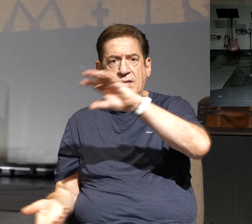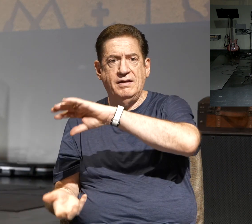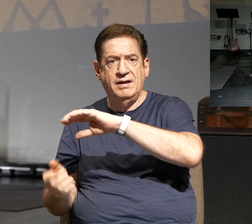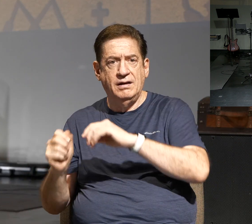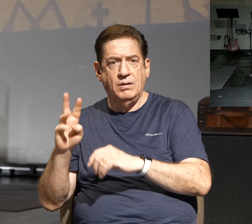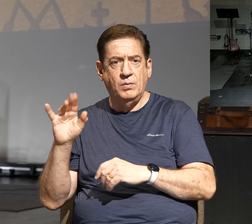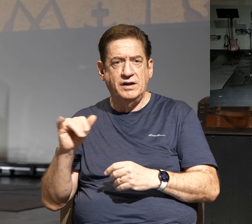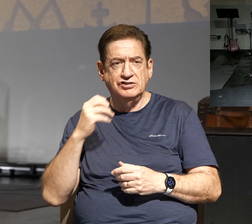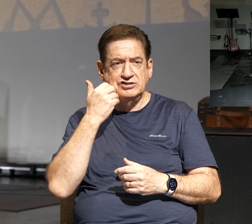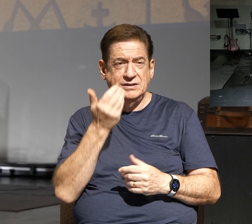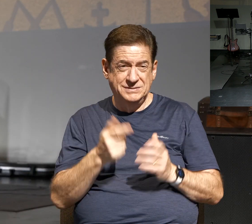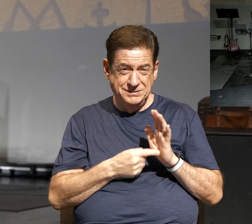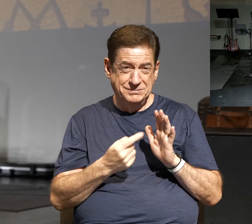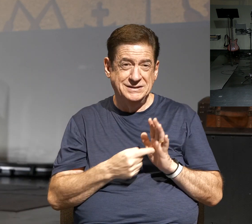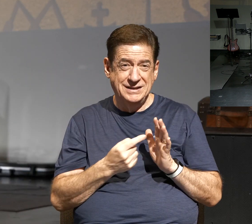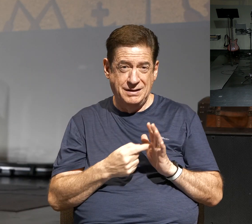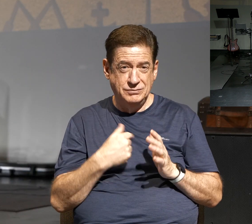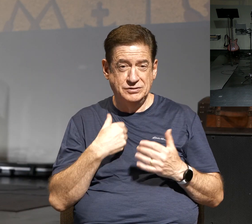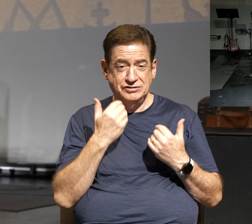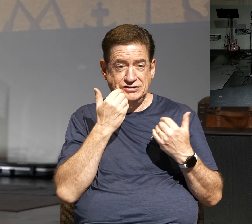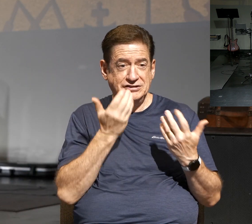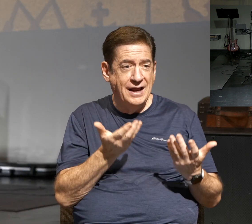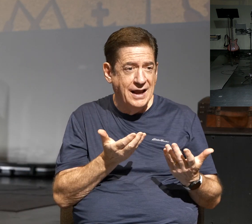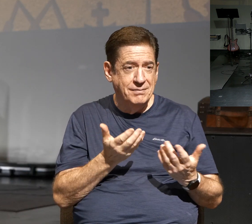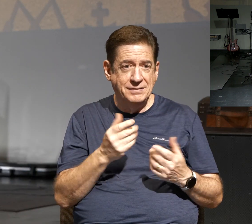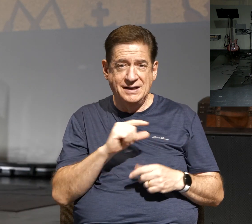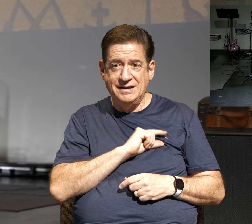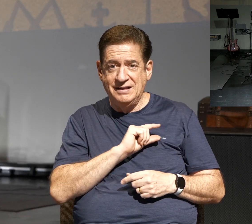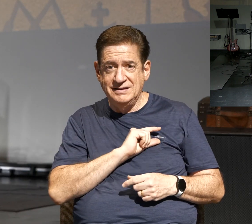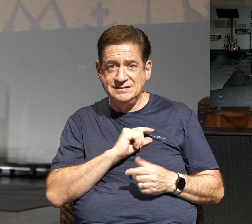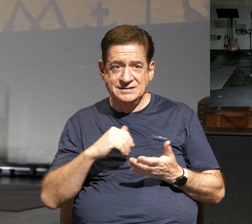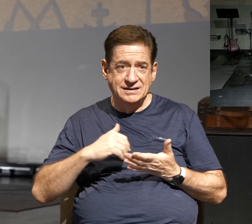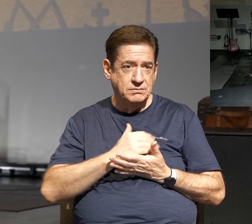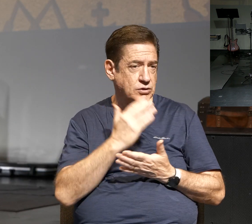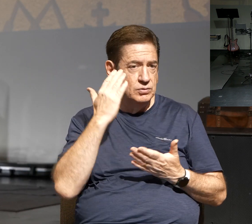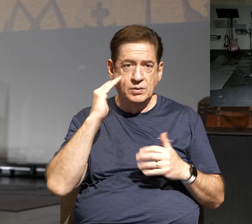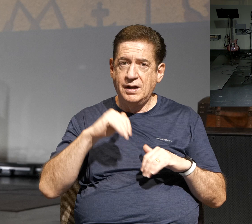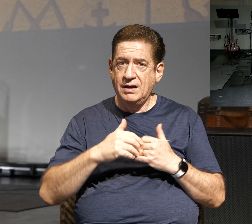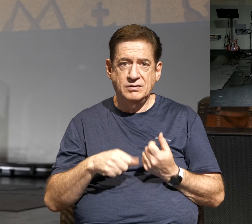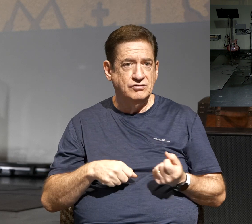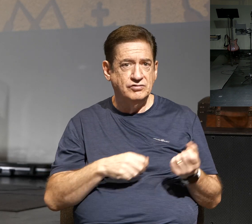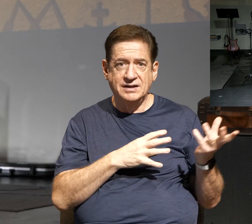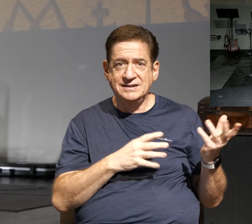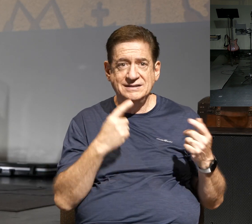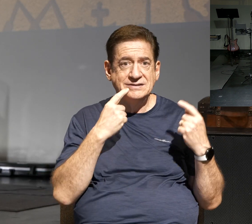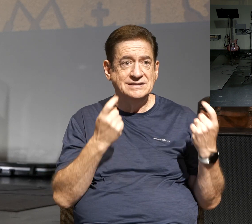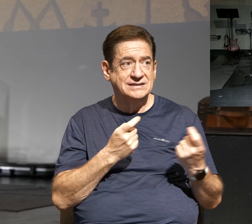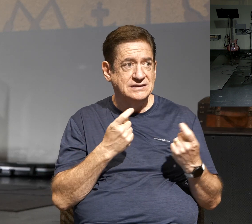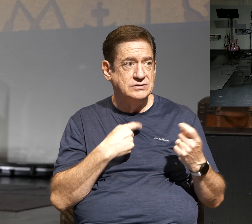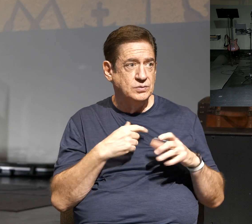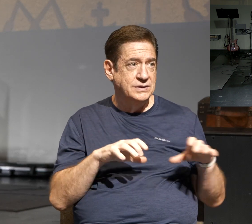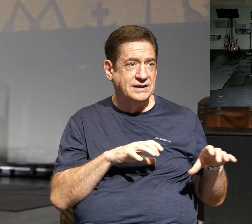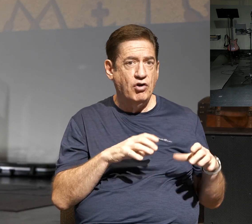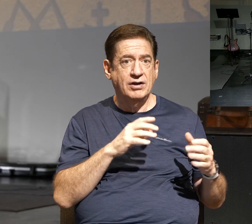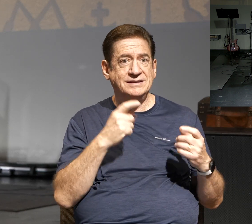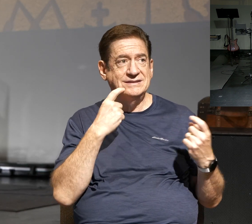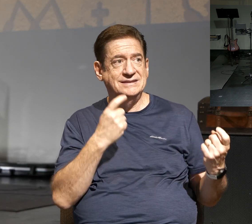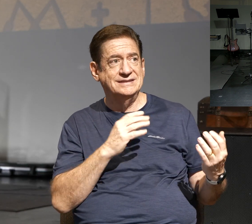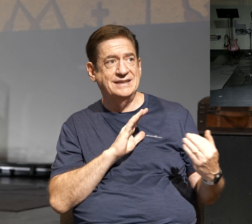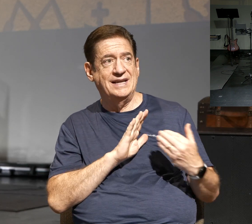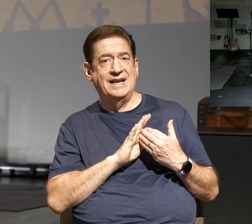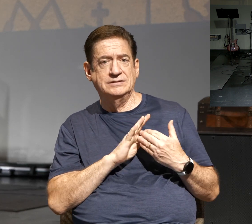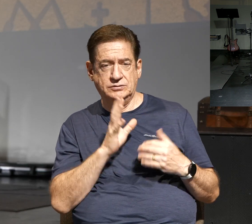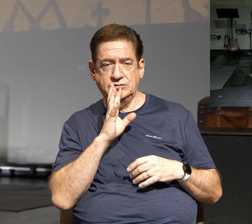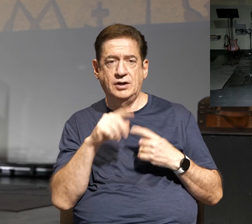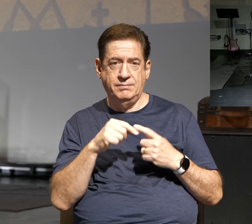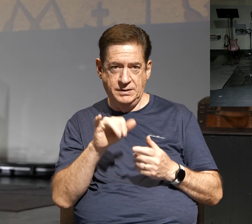we struggle with shame and guilt and condemnation, and we don't know how to get rid of it from the sins we've committed and the sins committed against us. So we're going to talk